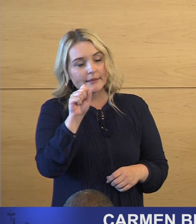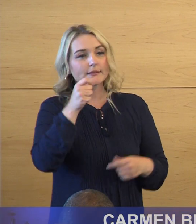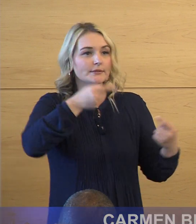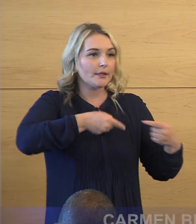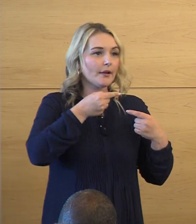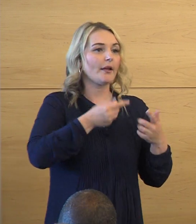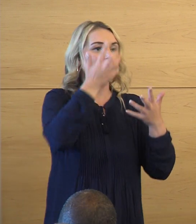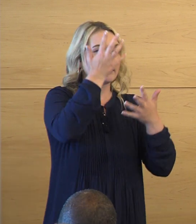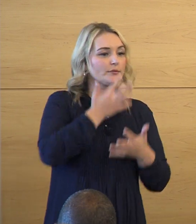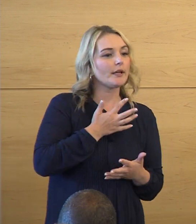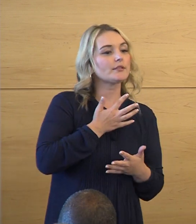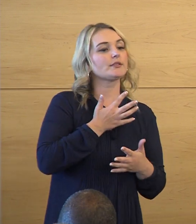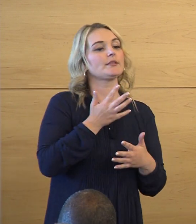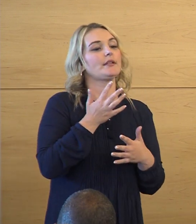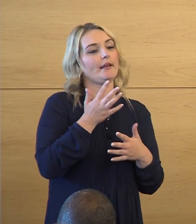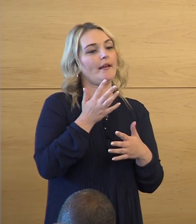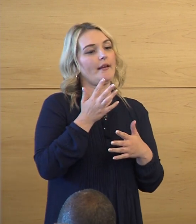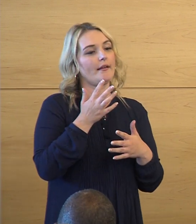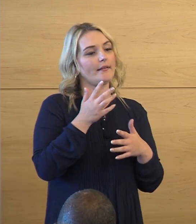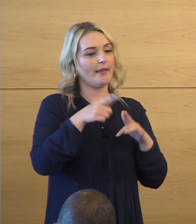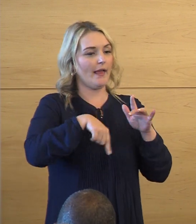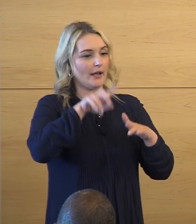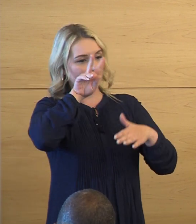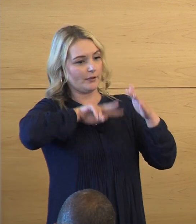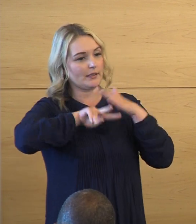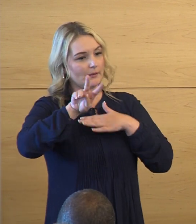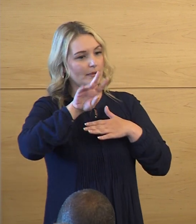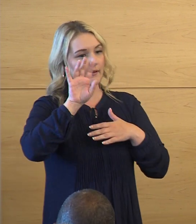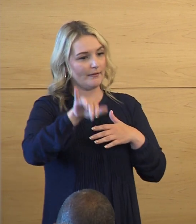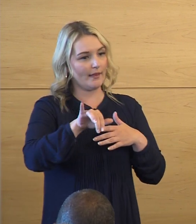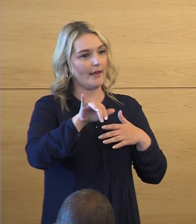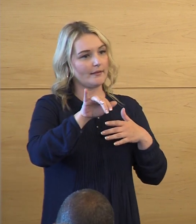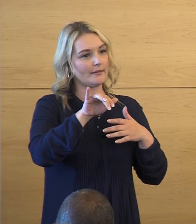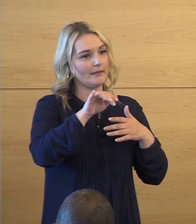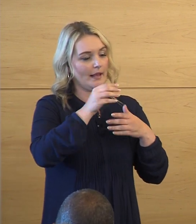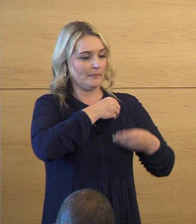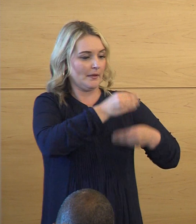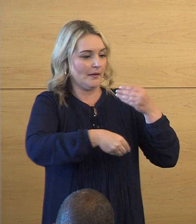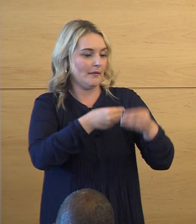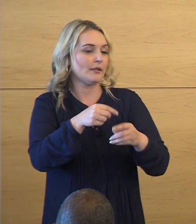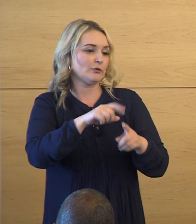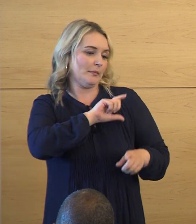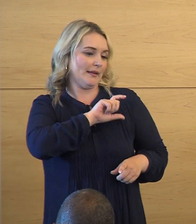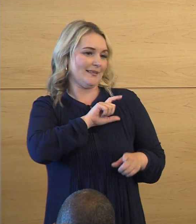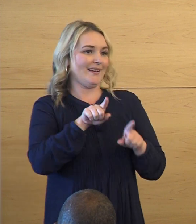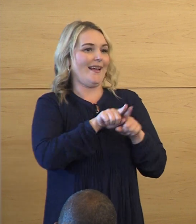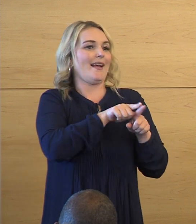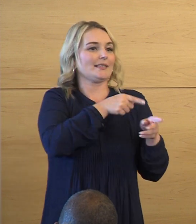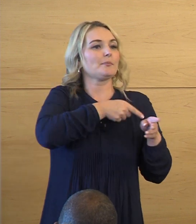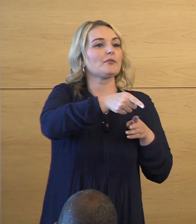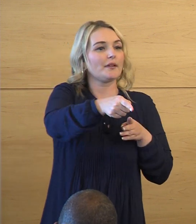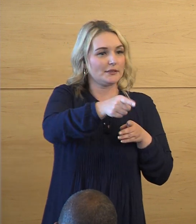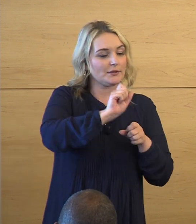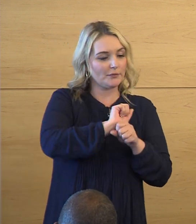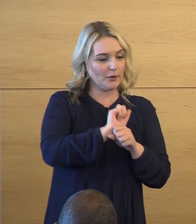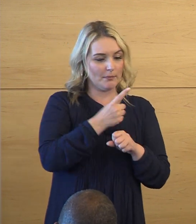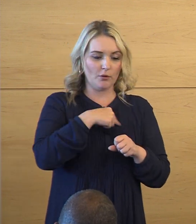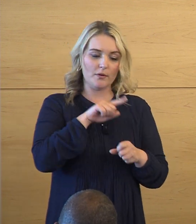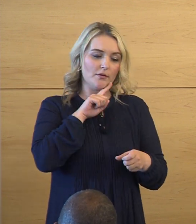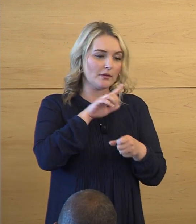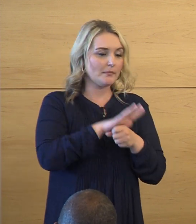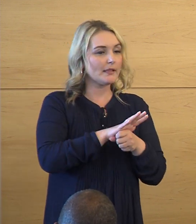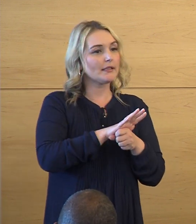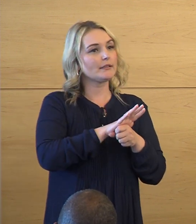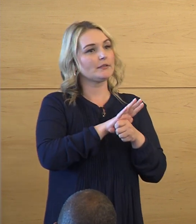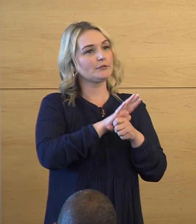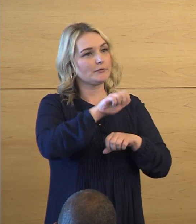and unpredictability that is inherent in policing as a profession. But we are committed to finding effective